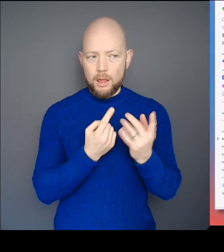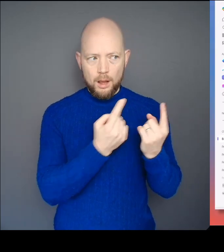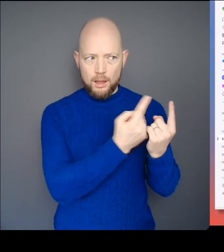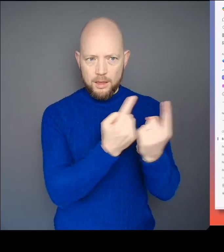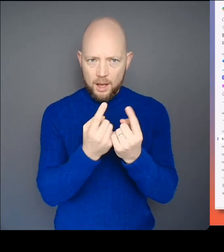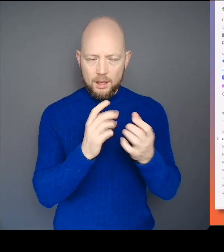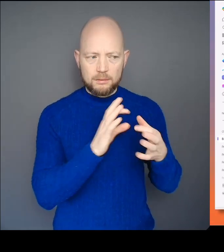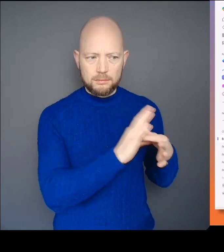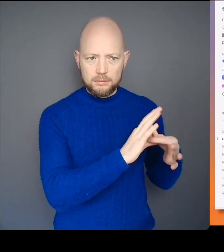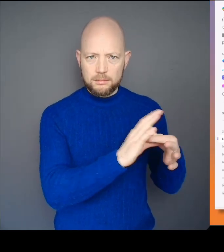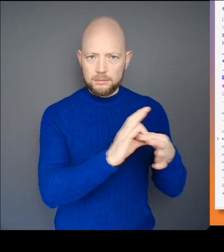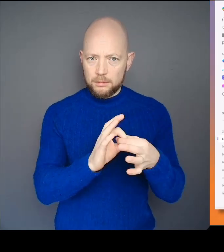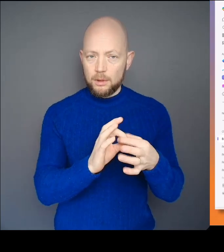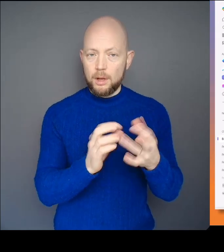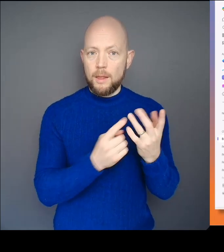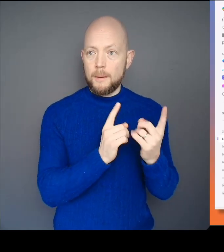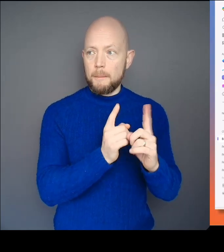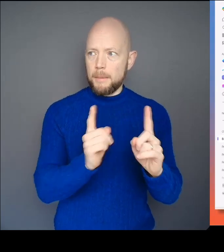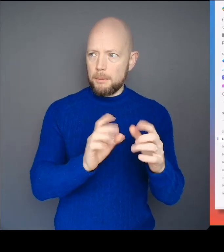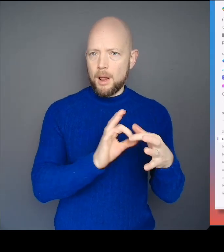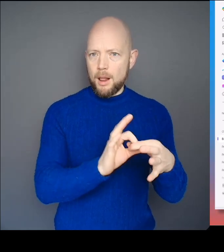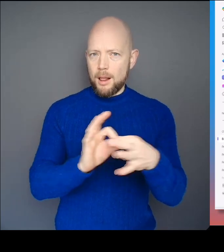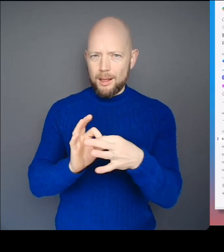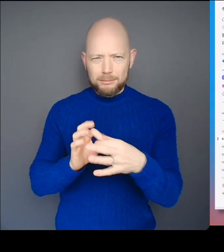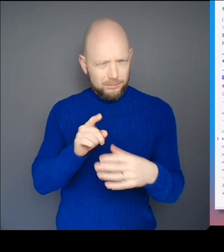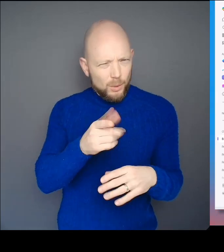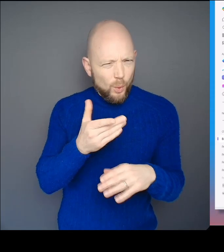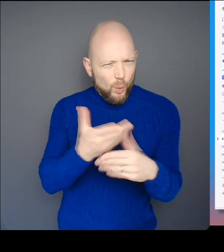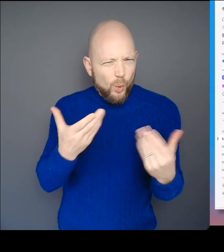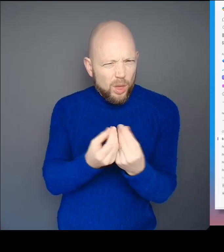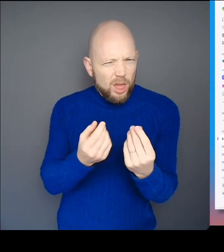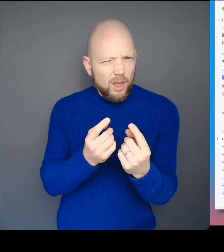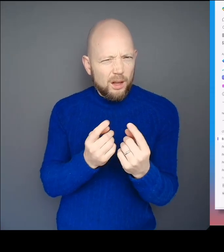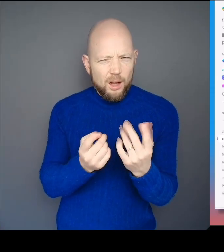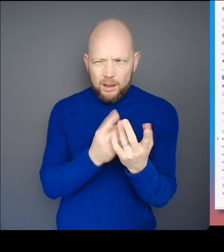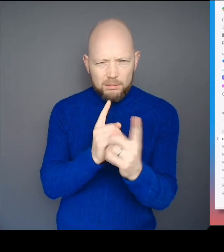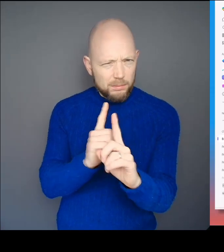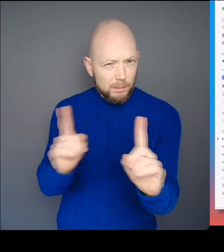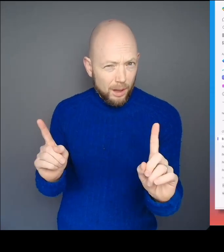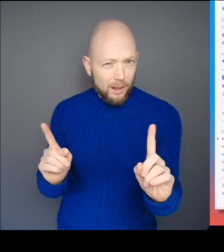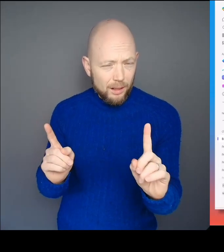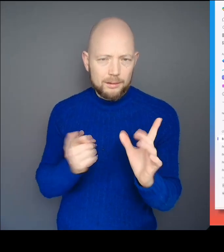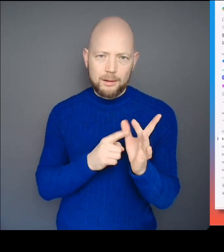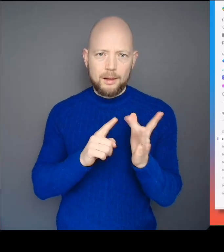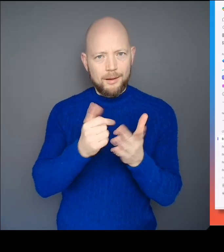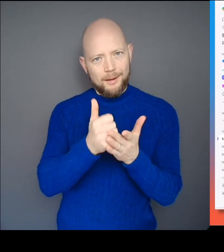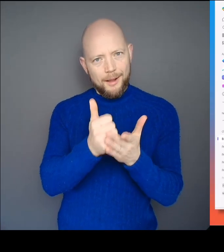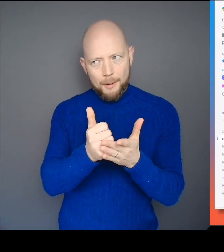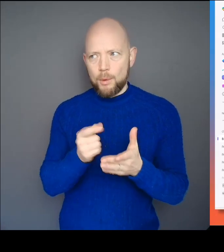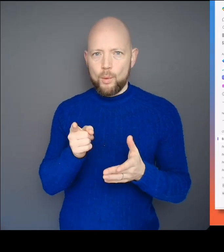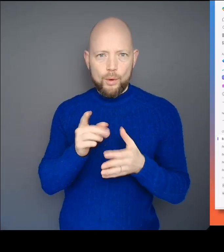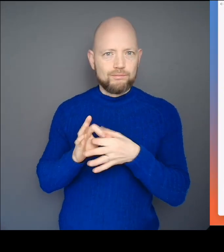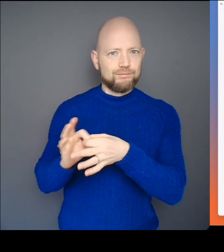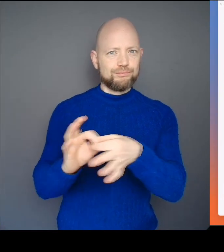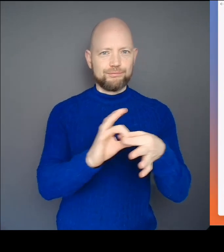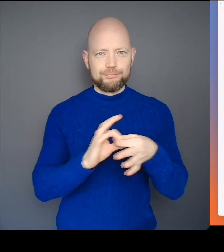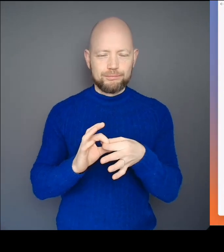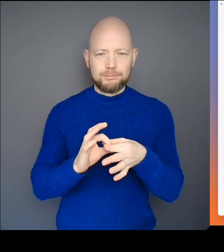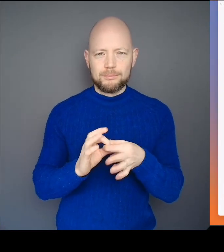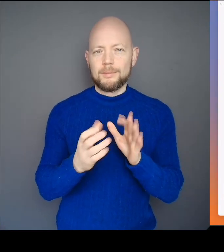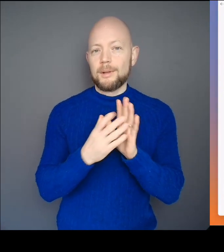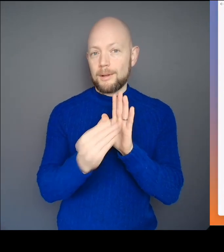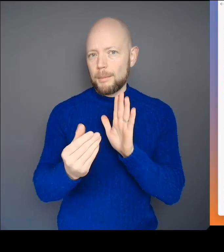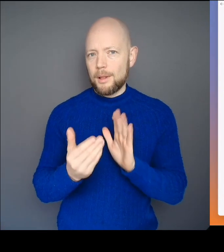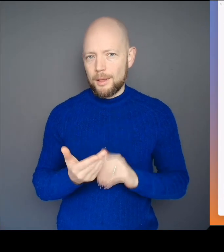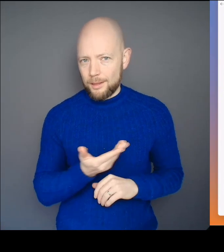bunch of collaboration tools that we can use here because most of us don't work in isolation. And so this is AI that supports that kind of collaboration. So let's